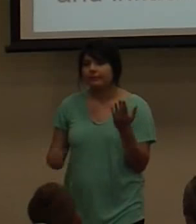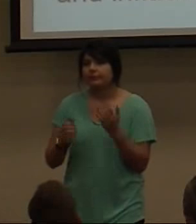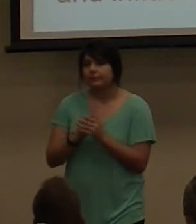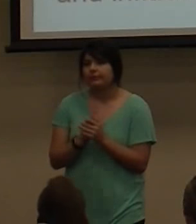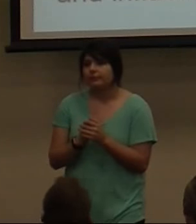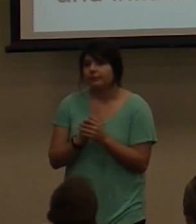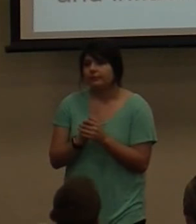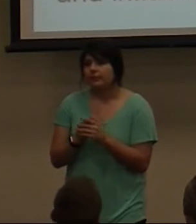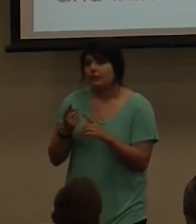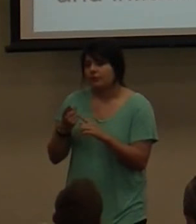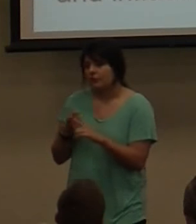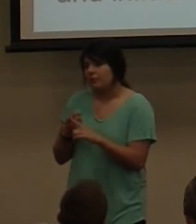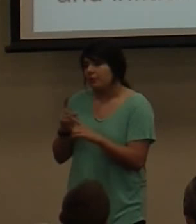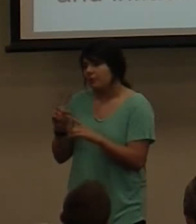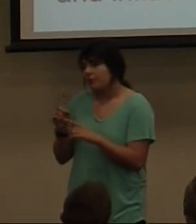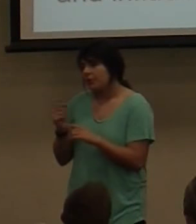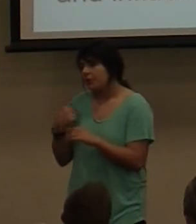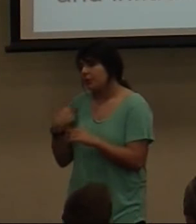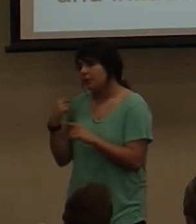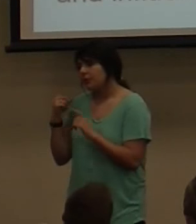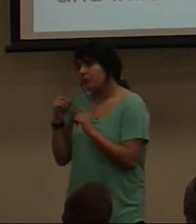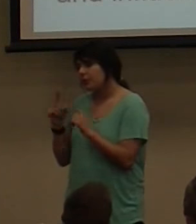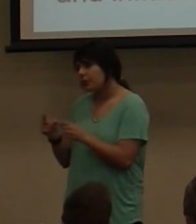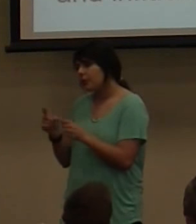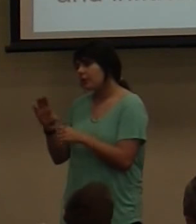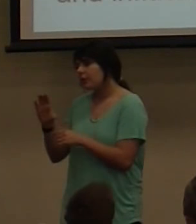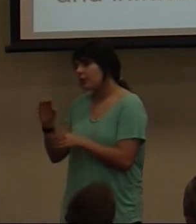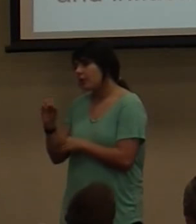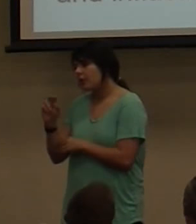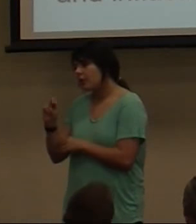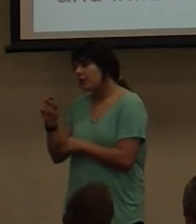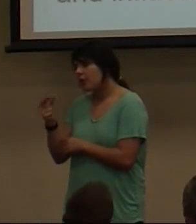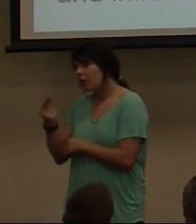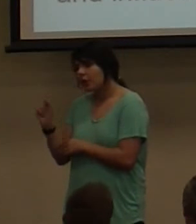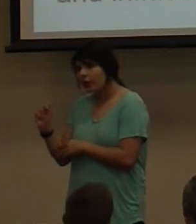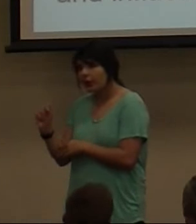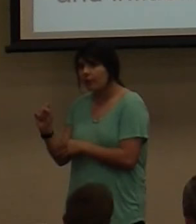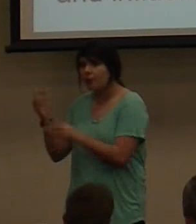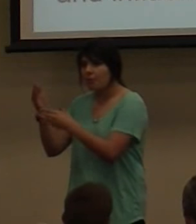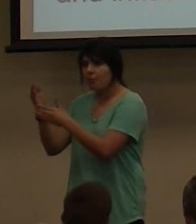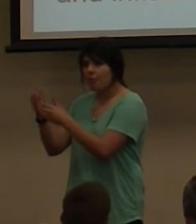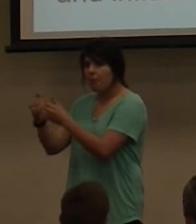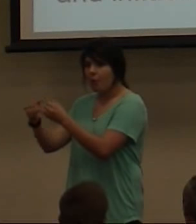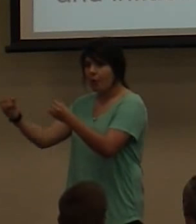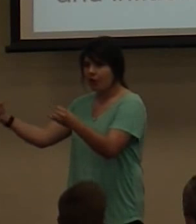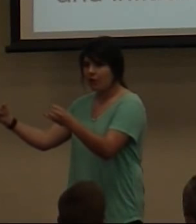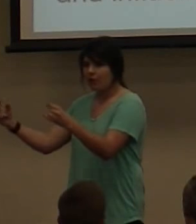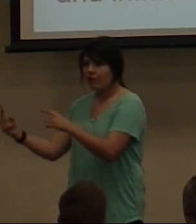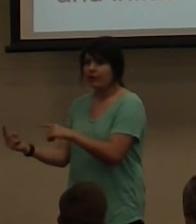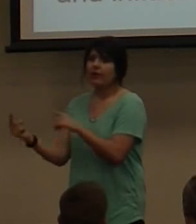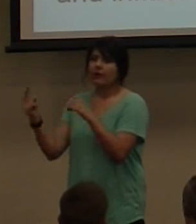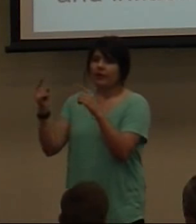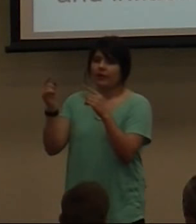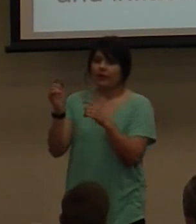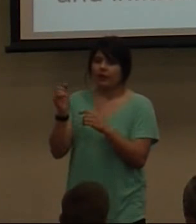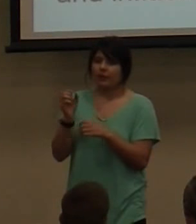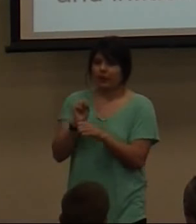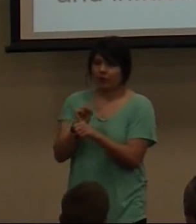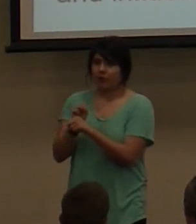From where we were on the Congolese border, we could work both Congo and Zambia.